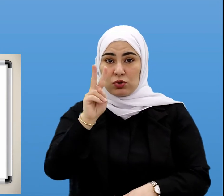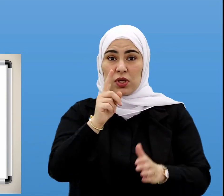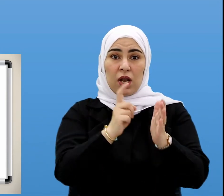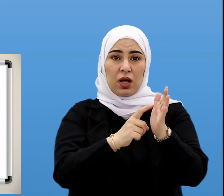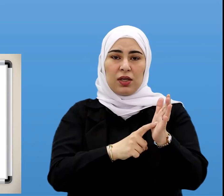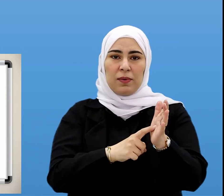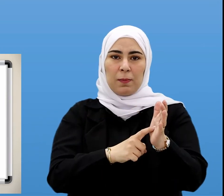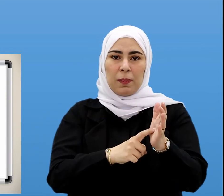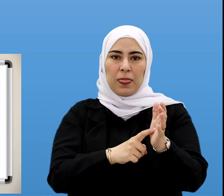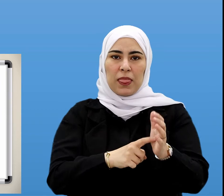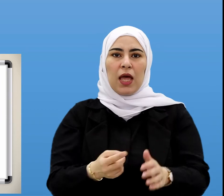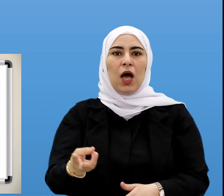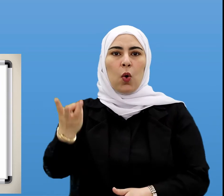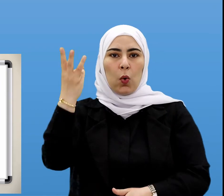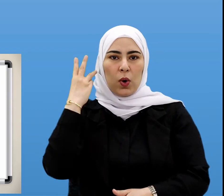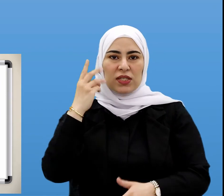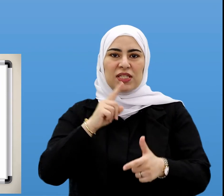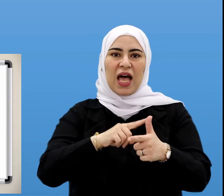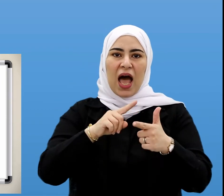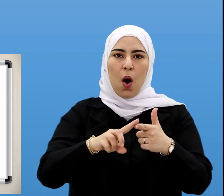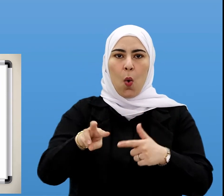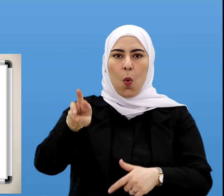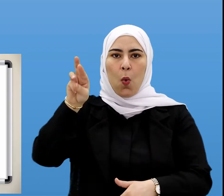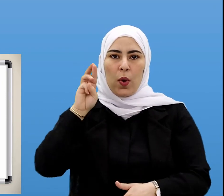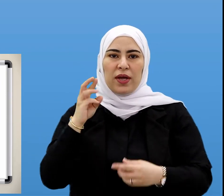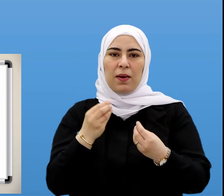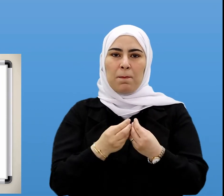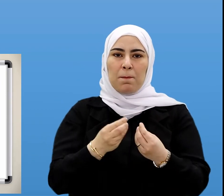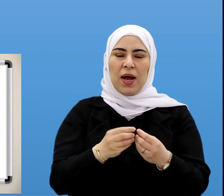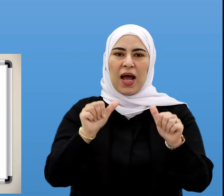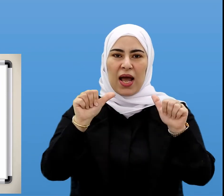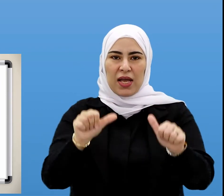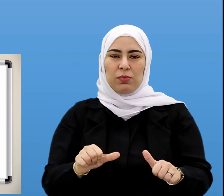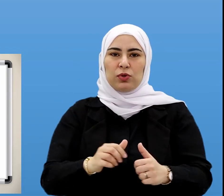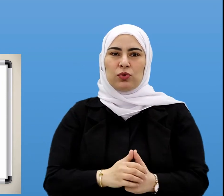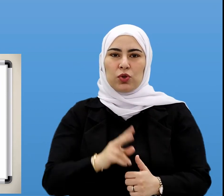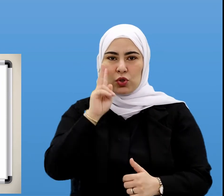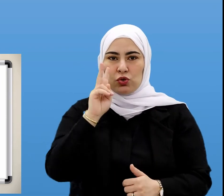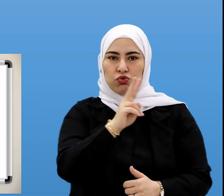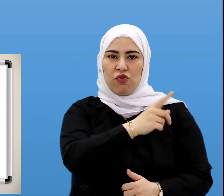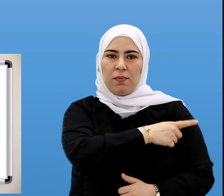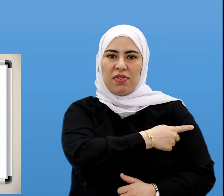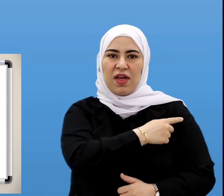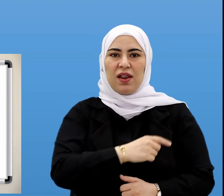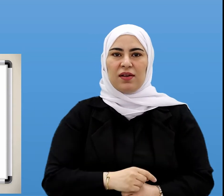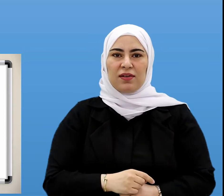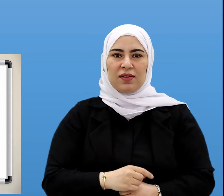Was or were plus able to. Here's an example. She was able to go